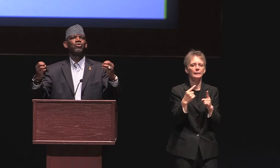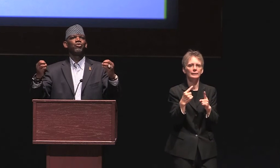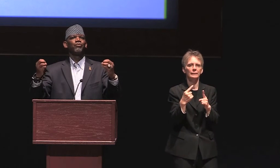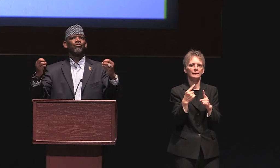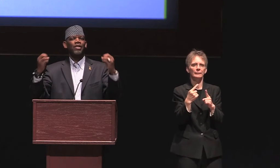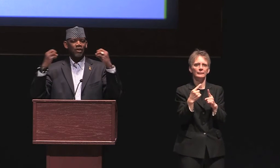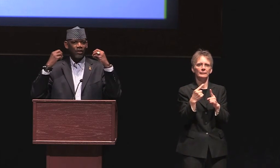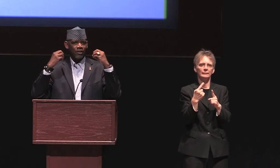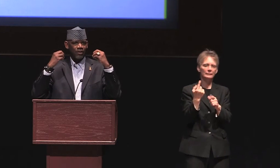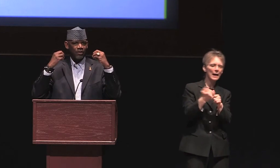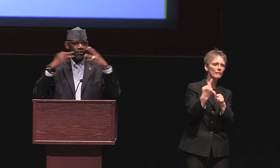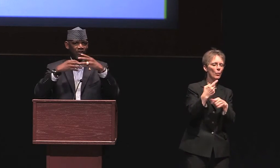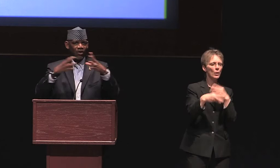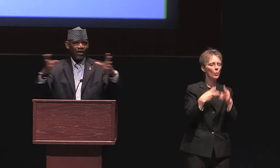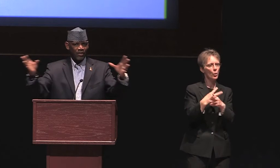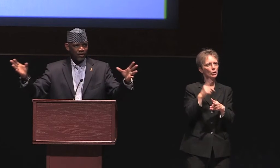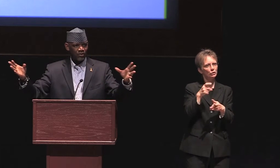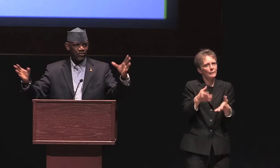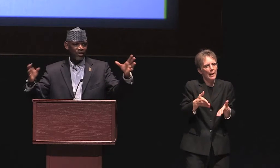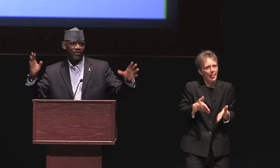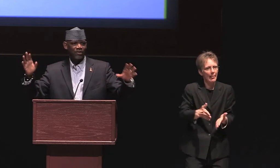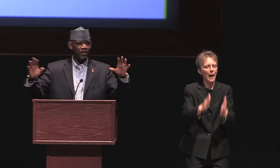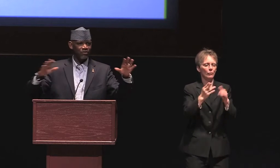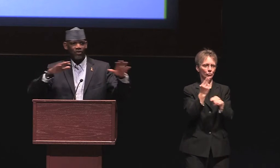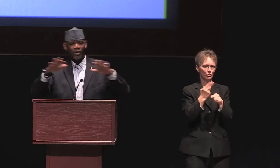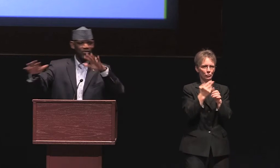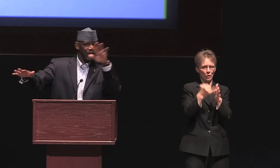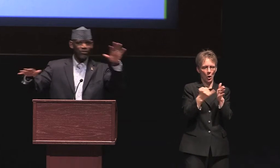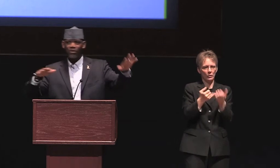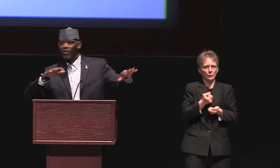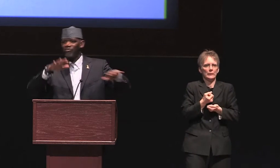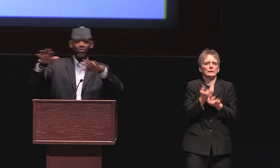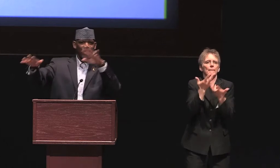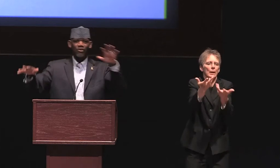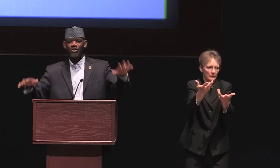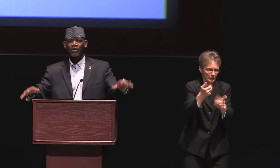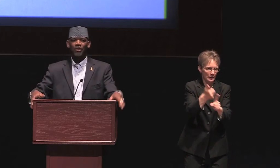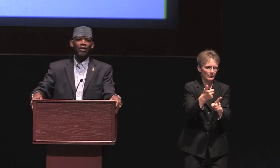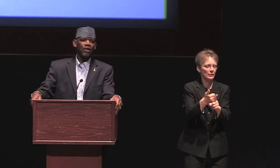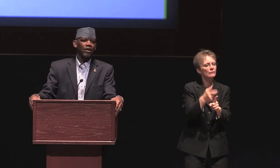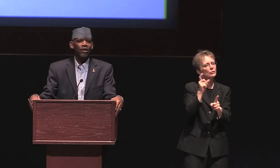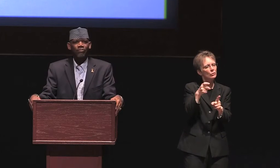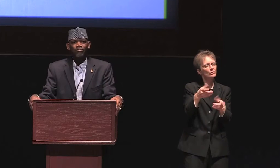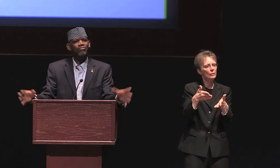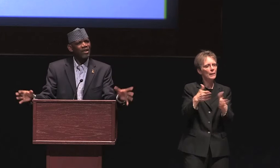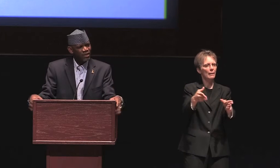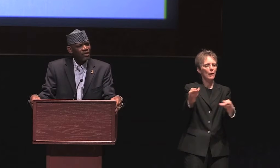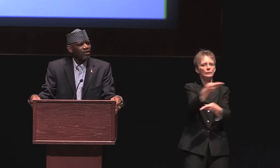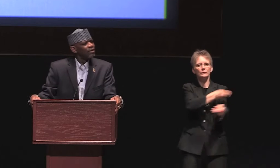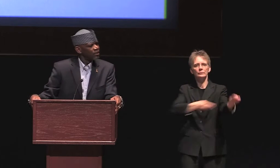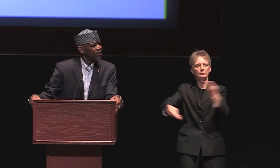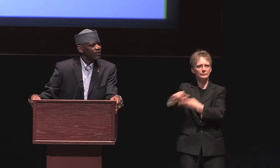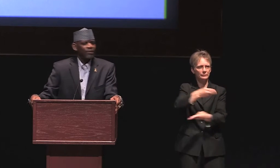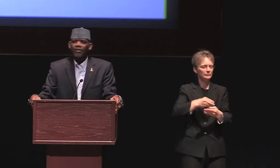allowed to use their art to express themselves. So your art should be able to go everywhere in the world.